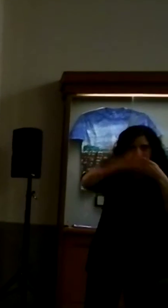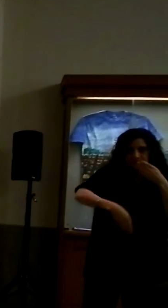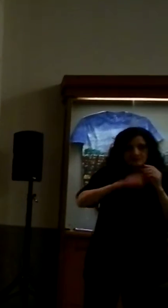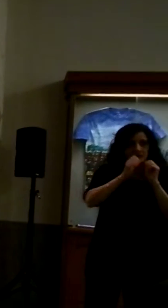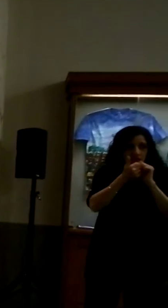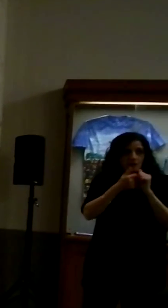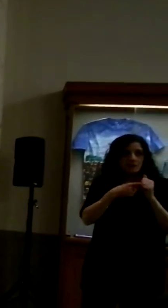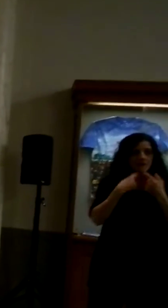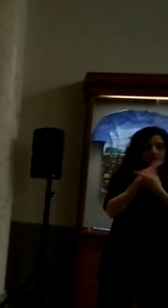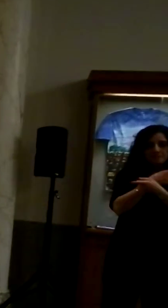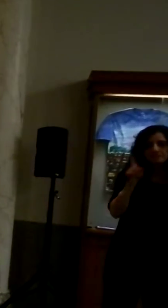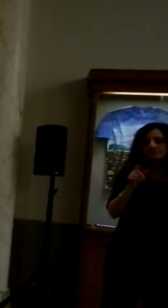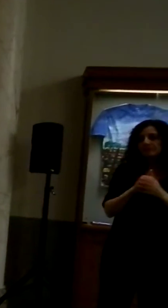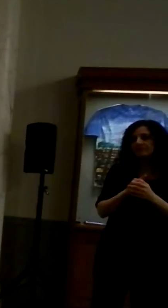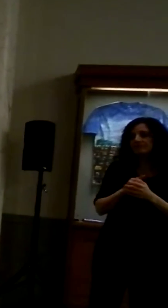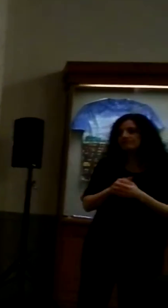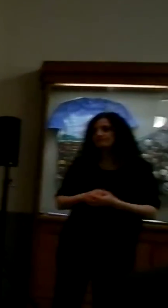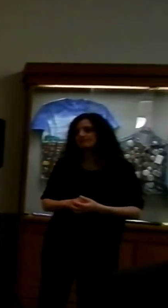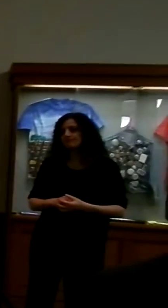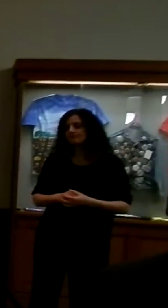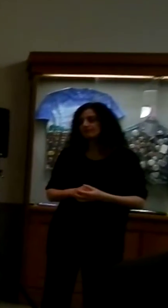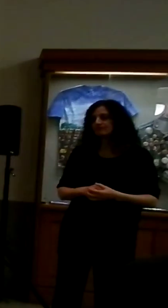that